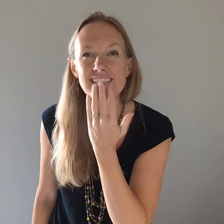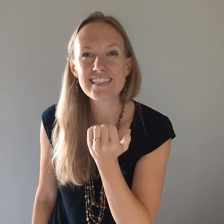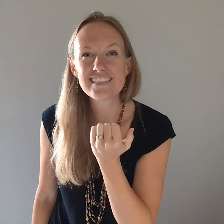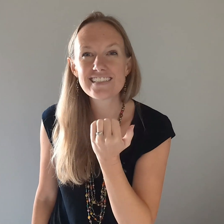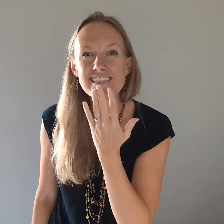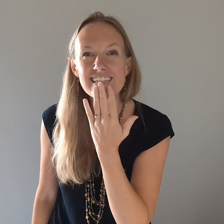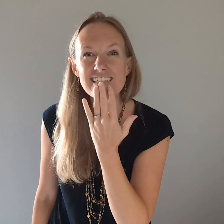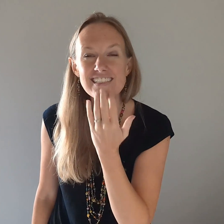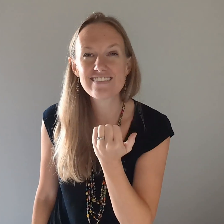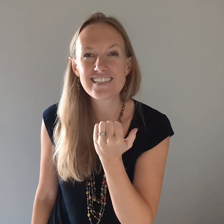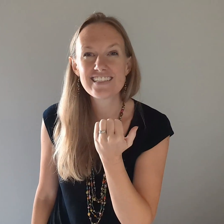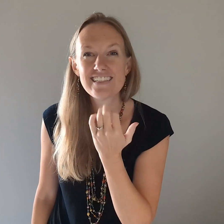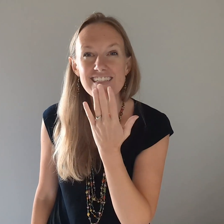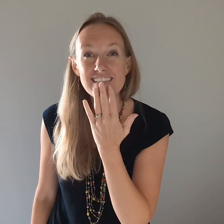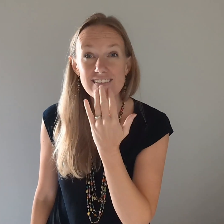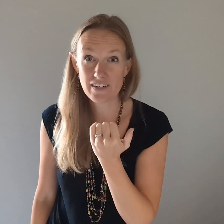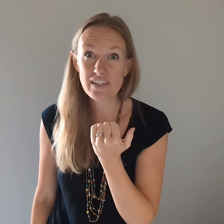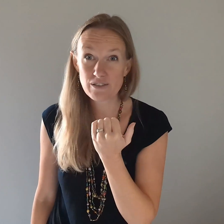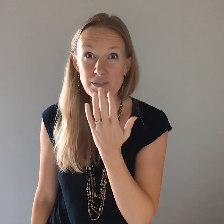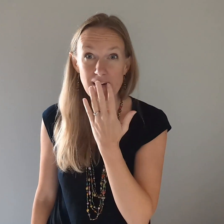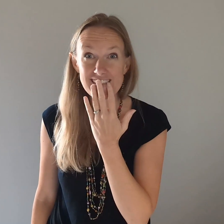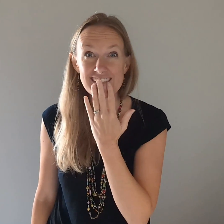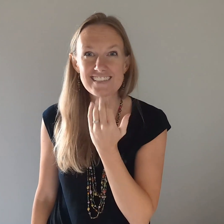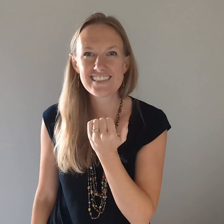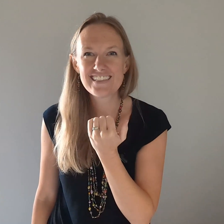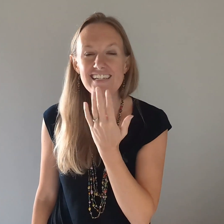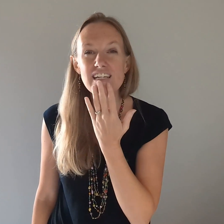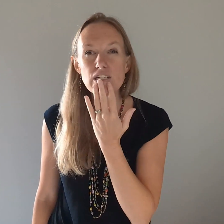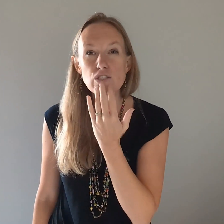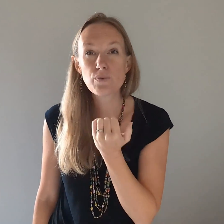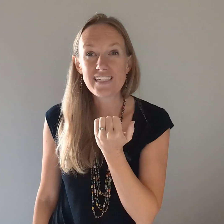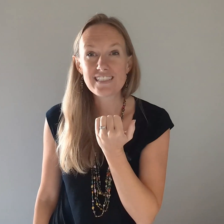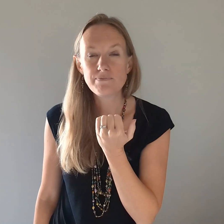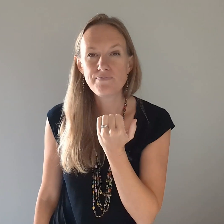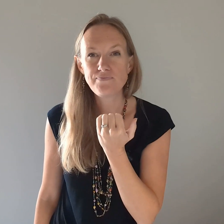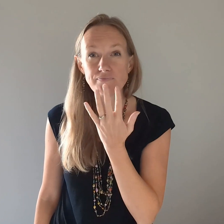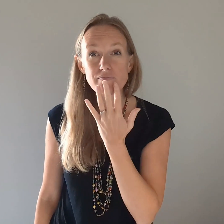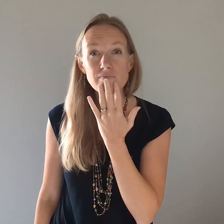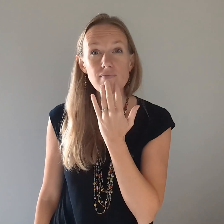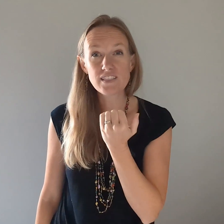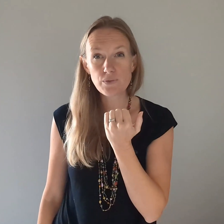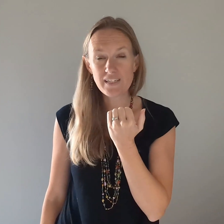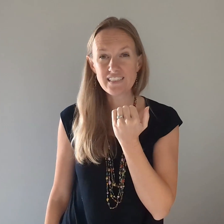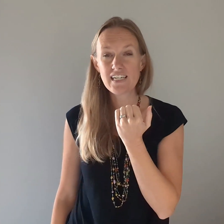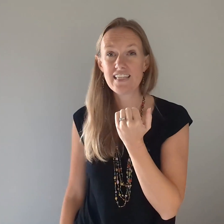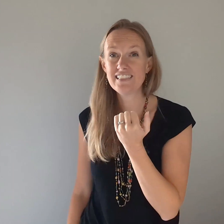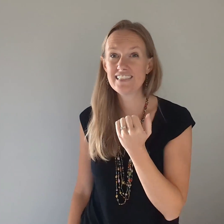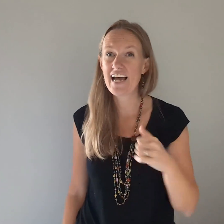like this. Okay? Sweet, very close to precious. Sweet, sweet, the